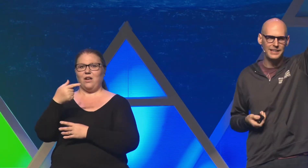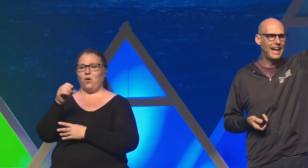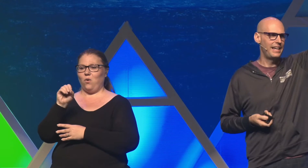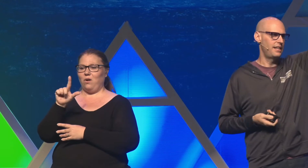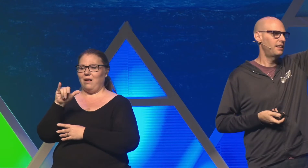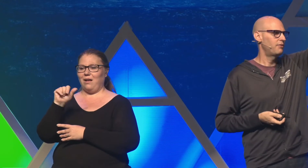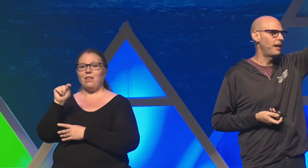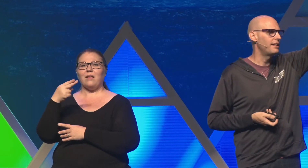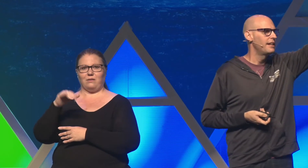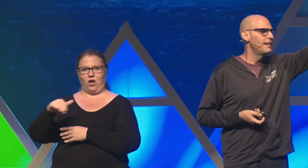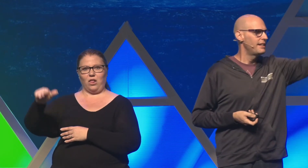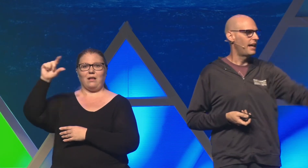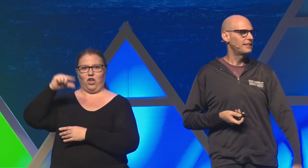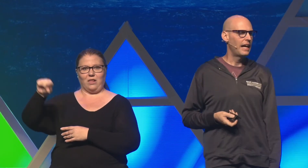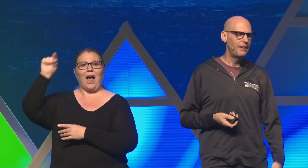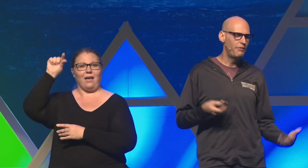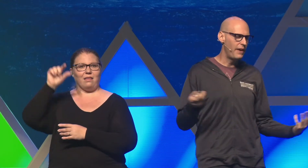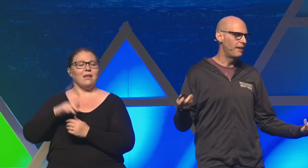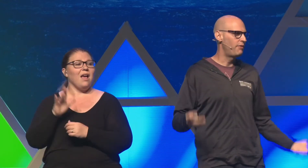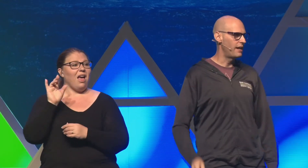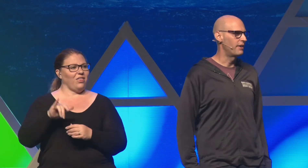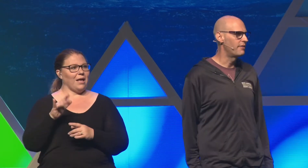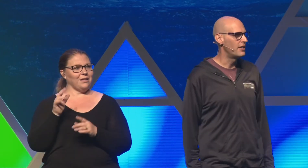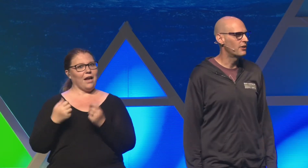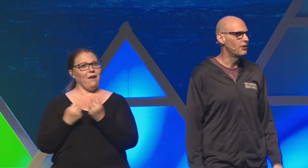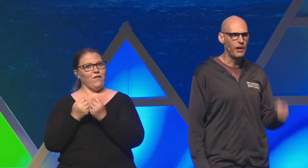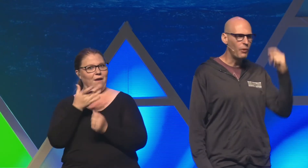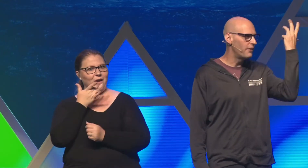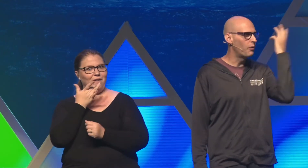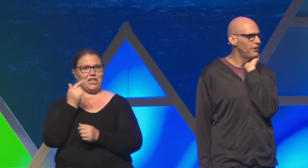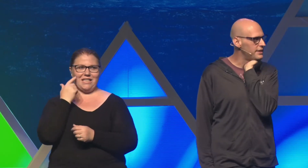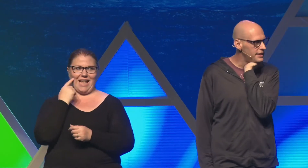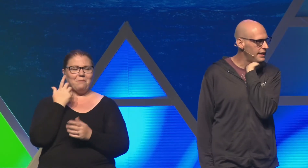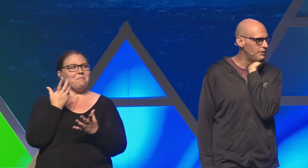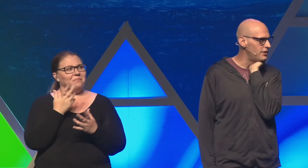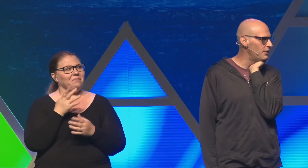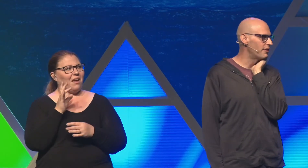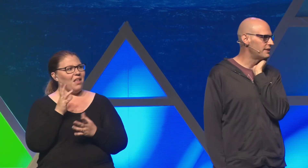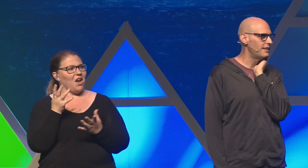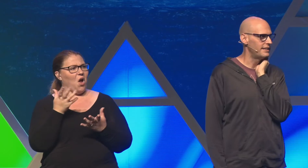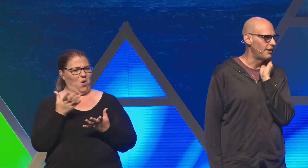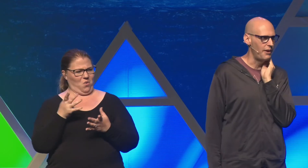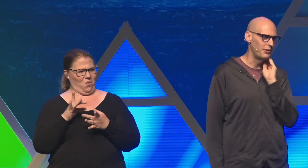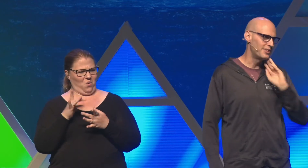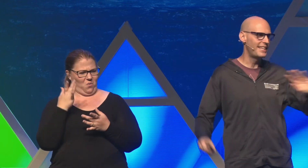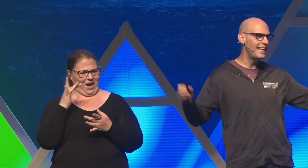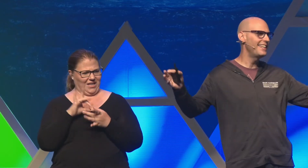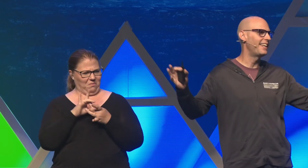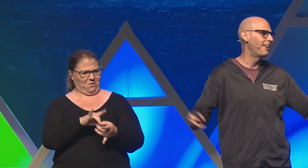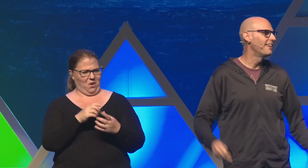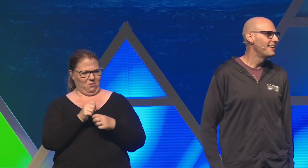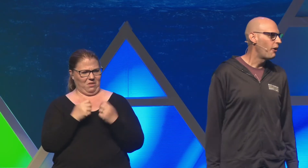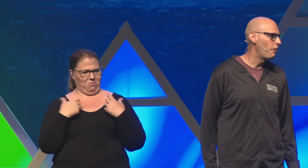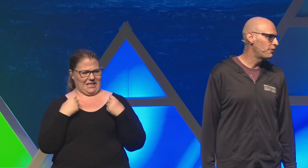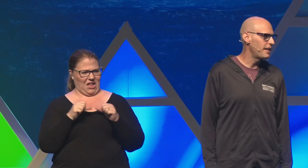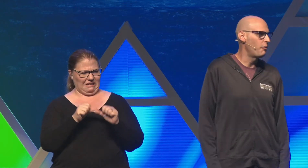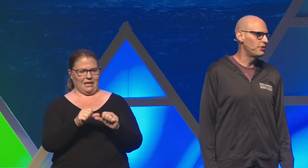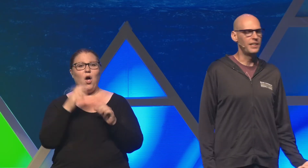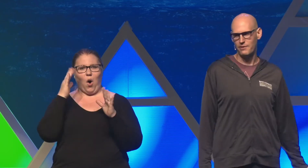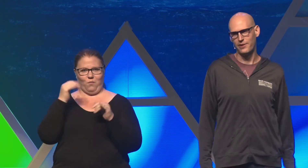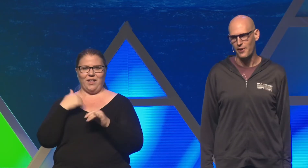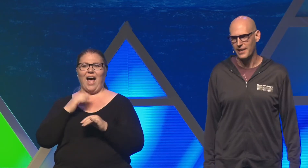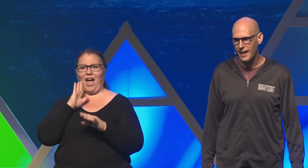and Goliath, right? Yeah, it's kind of a fan favorite, right? You're going, what in the world does this have to do with resiliency? All right, well, just hang in there. Hopefully